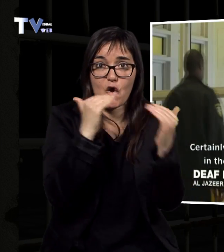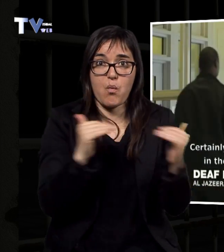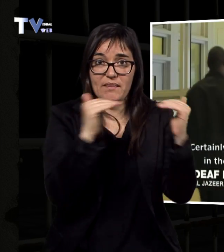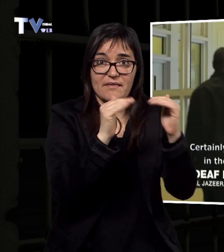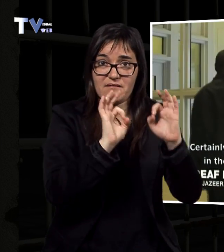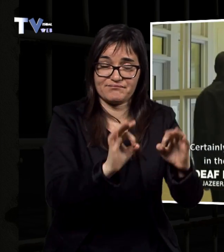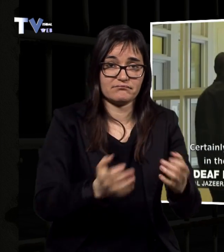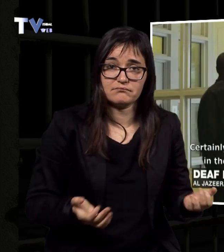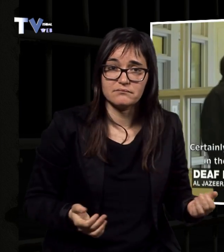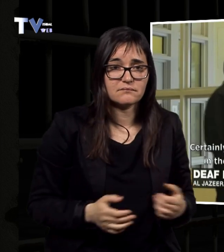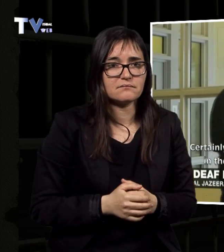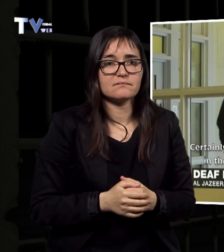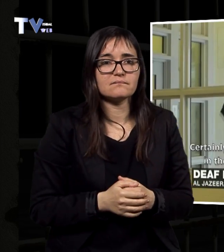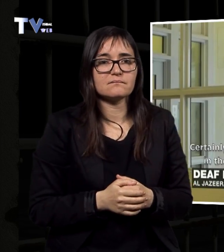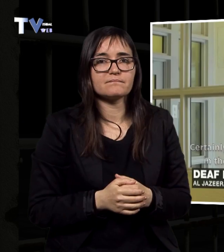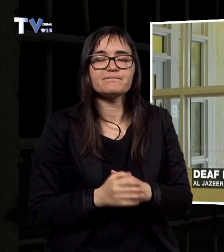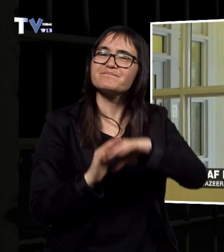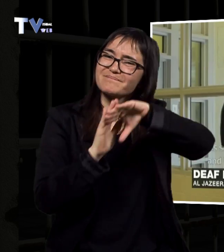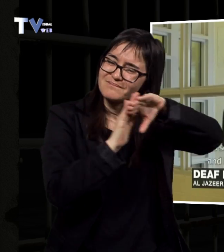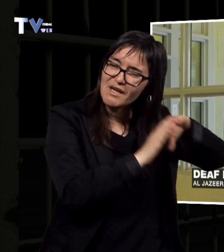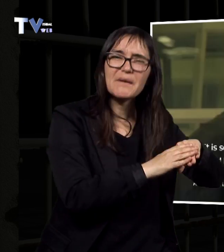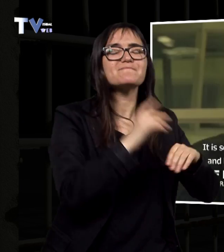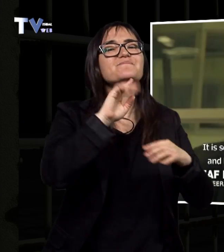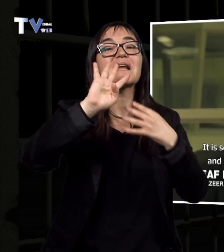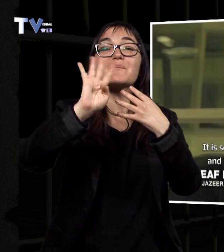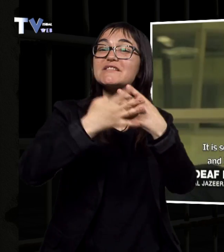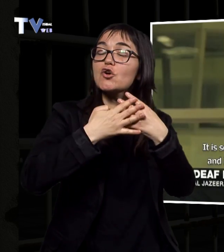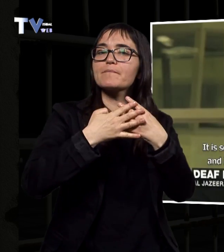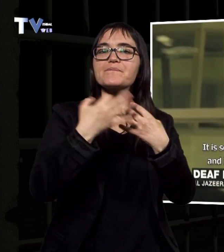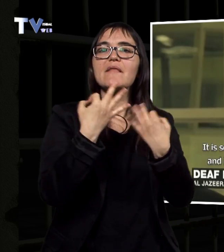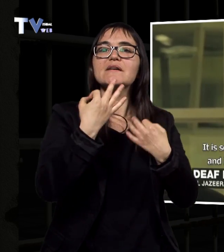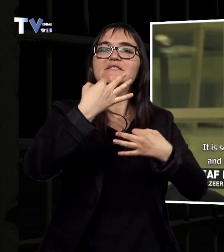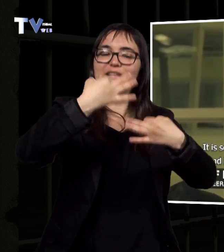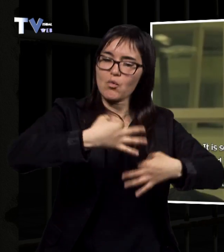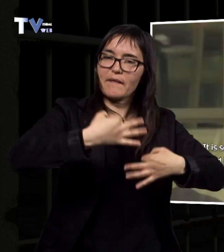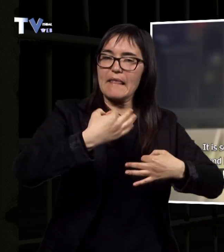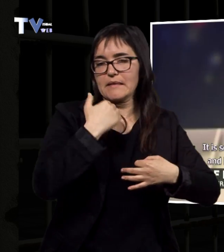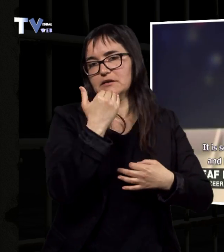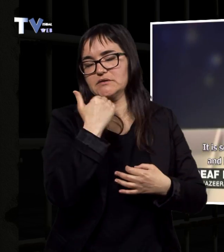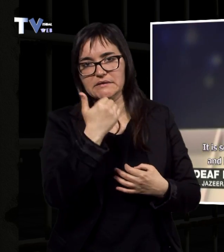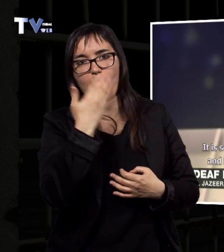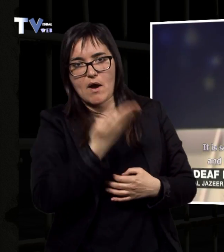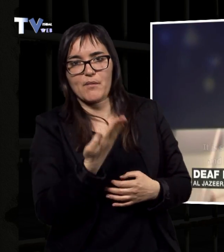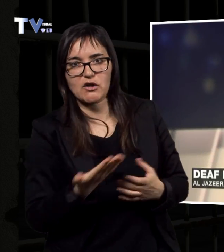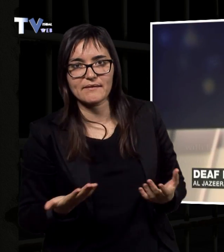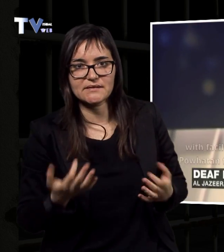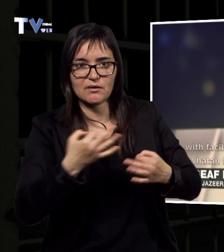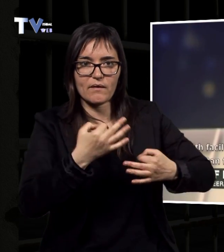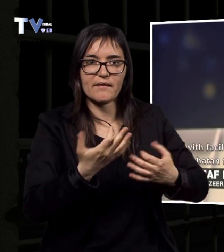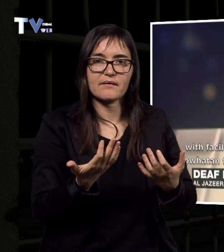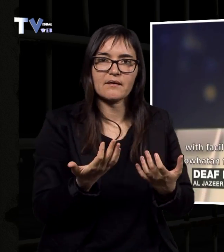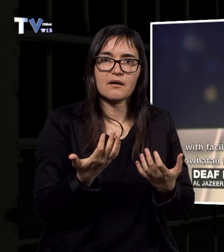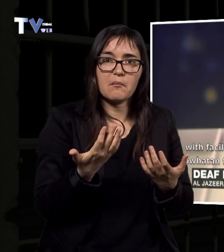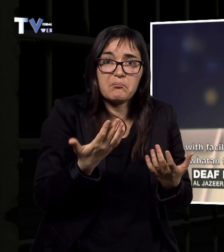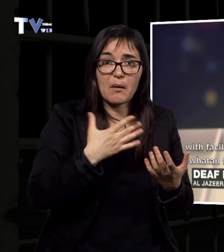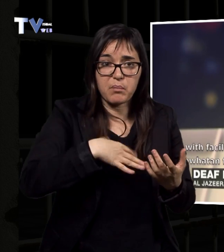prison complex, if you will, it's something that can be handled and has been handled time and time again with facilities that do allow